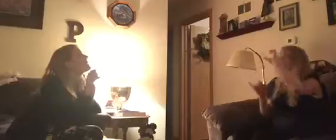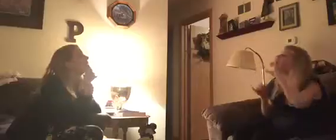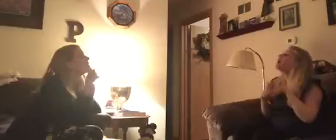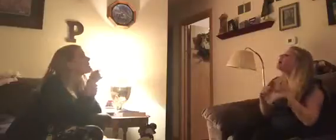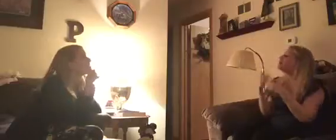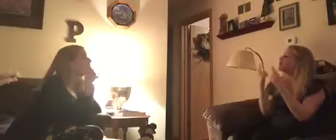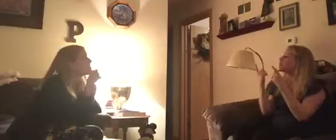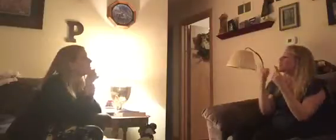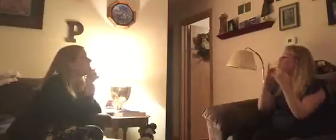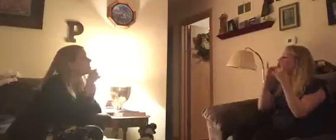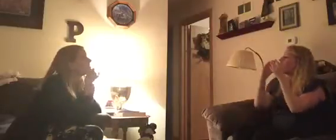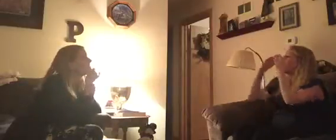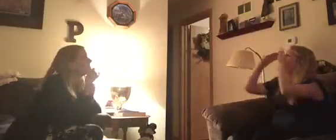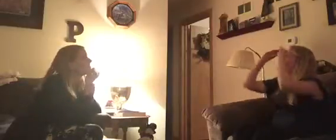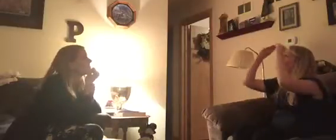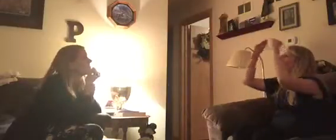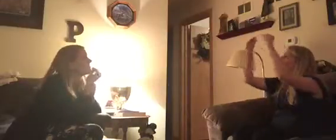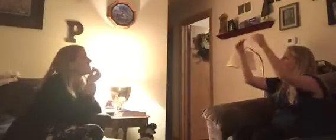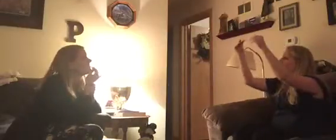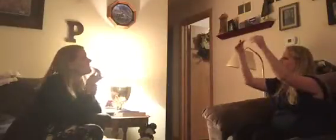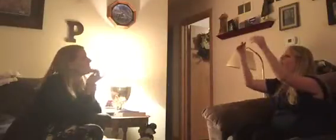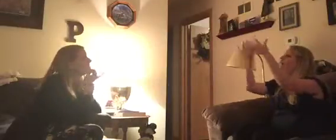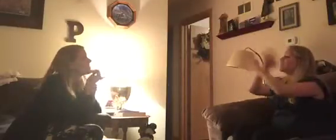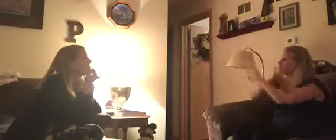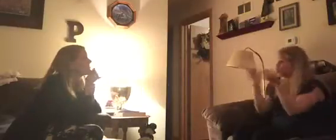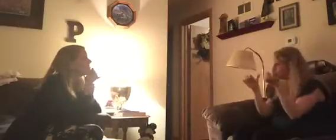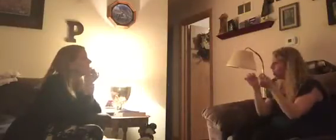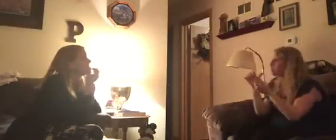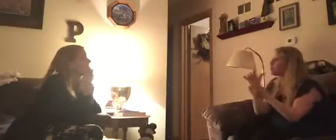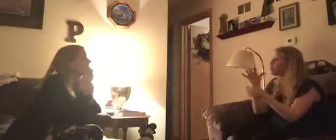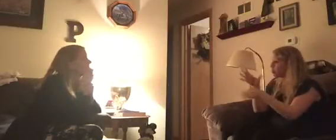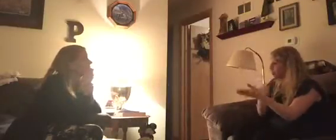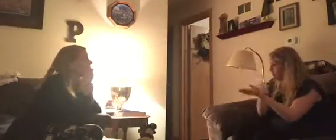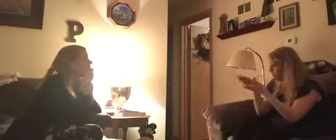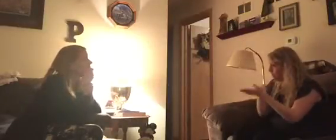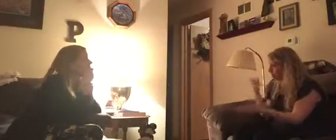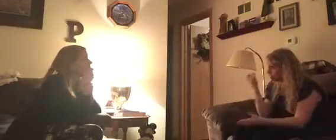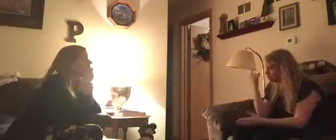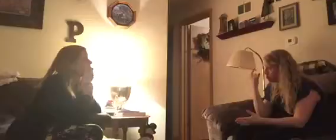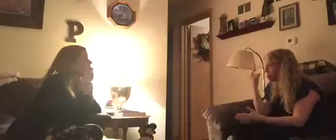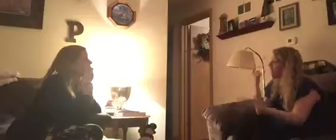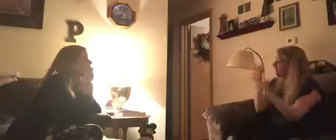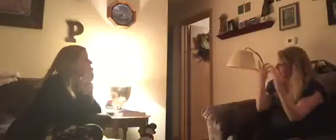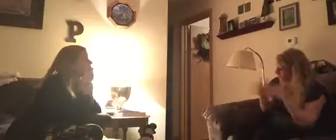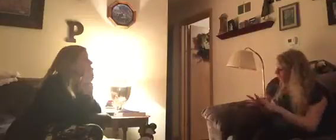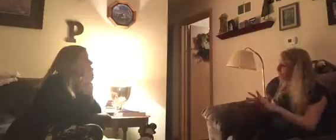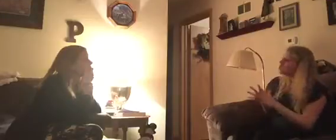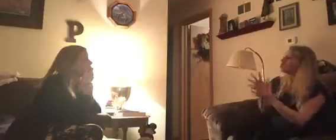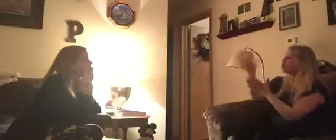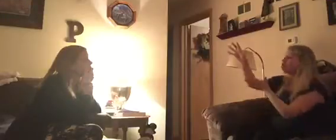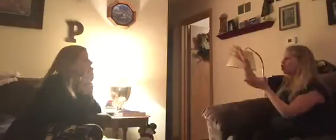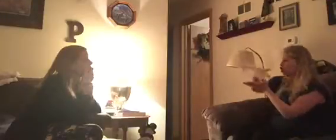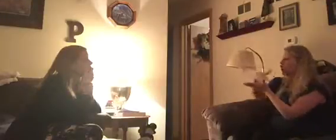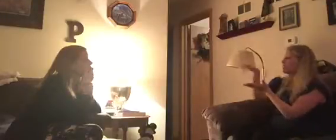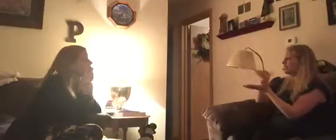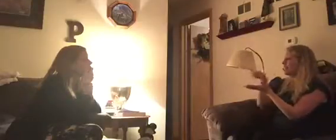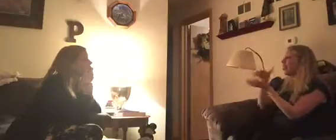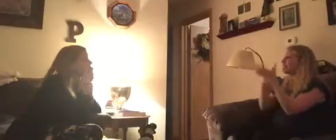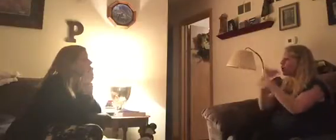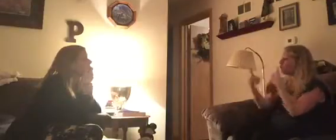so it kind of smooths it out. It ruins the paint, but when you're done, you just repaint as well. Also, for